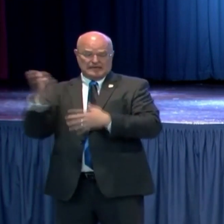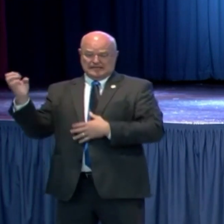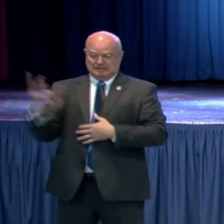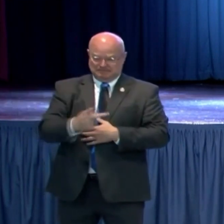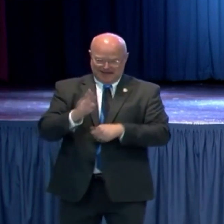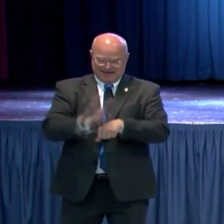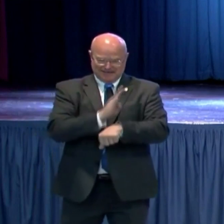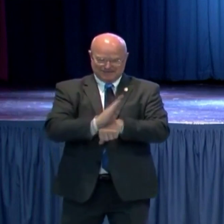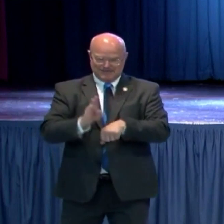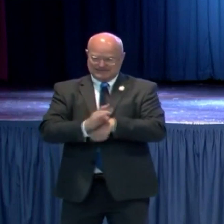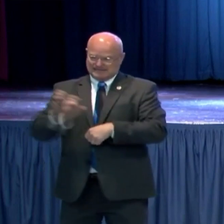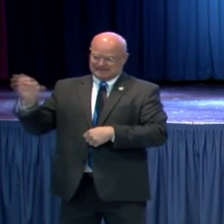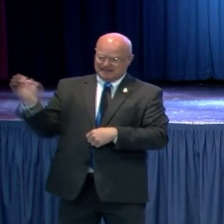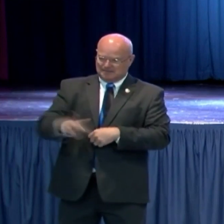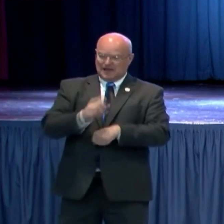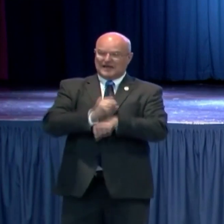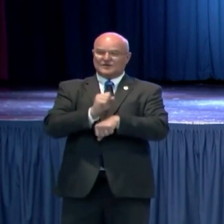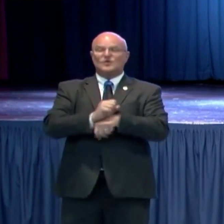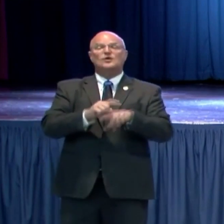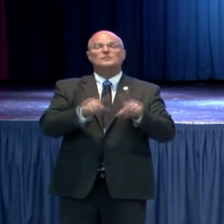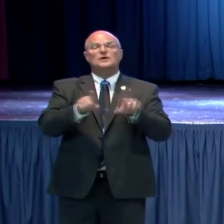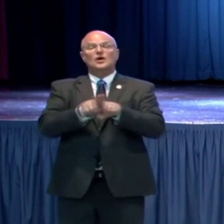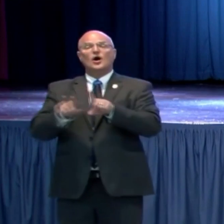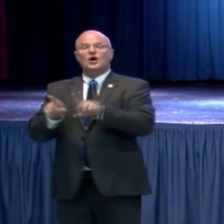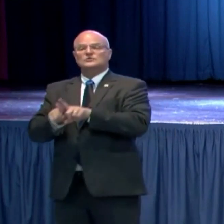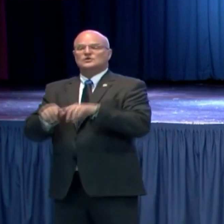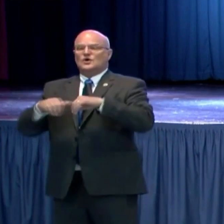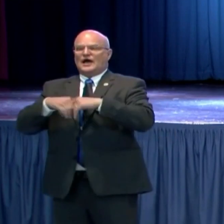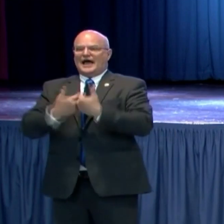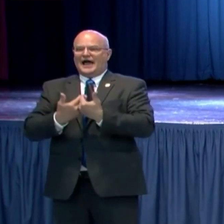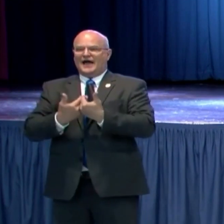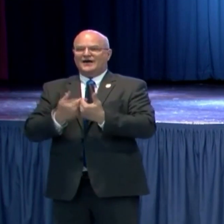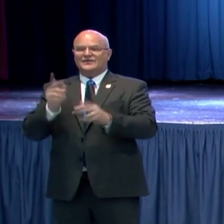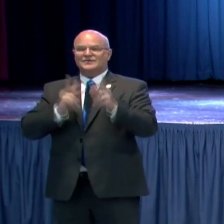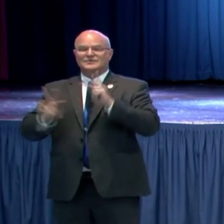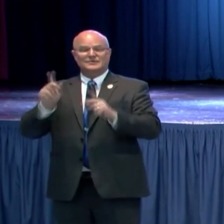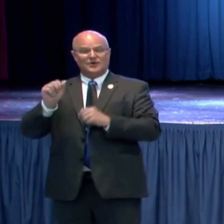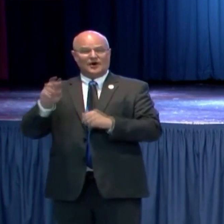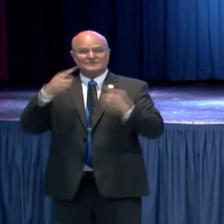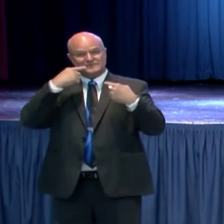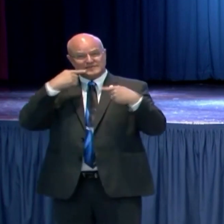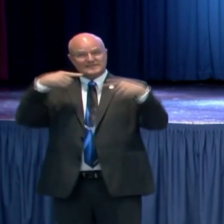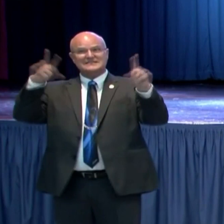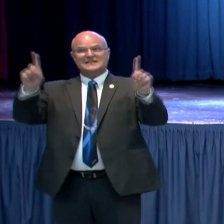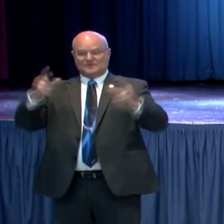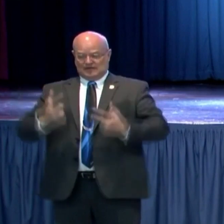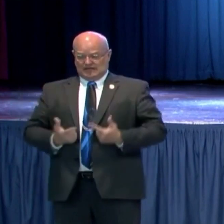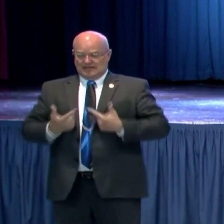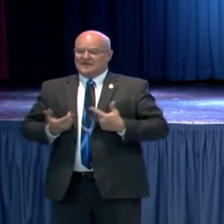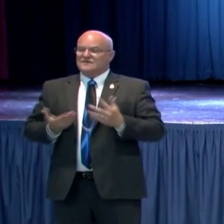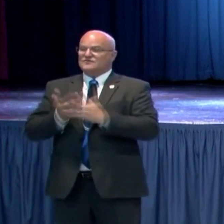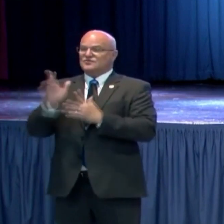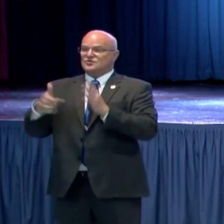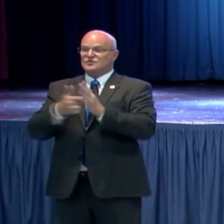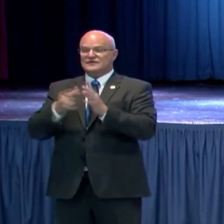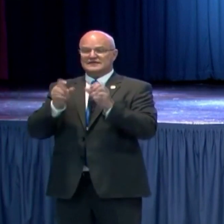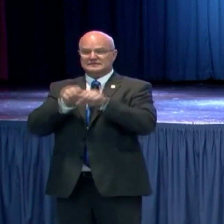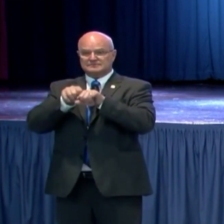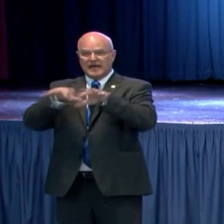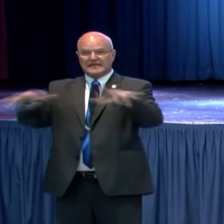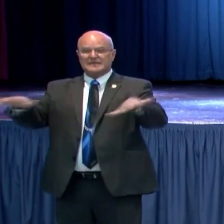to business, to get back to work, but also how they have successfully lived through this